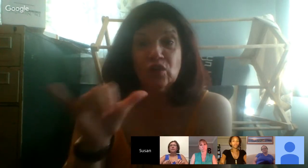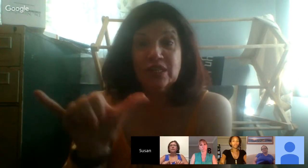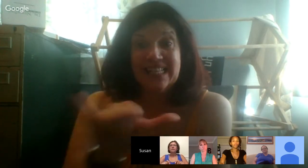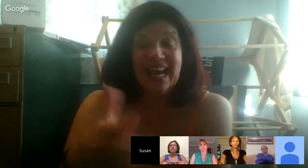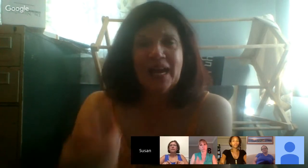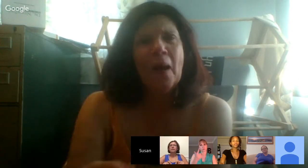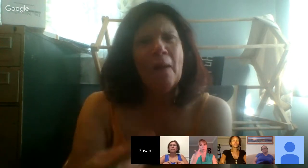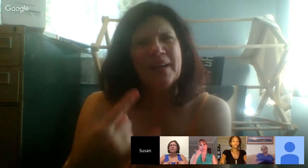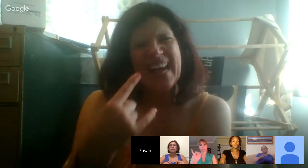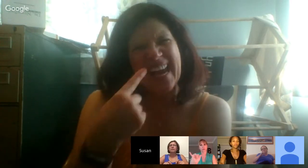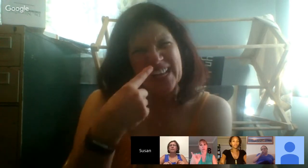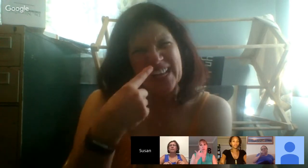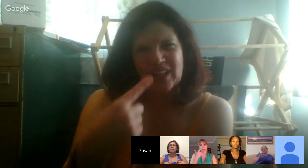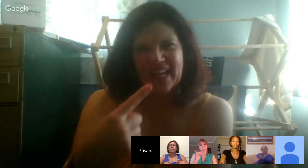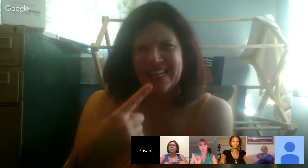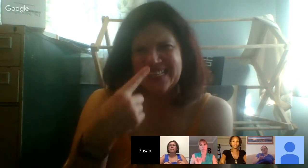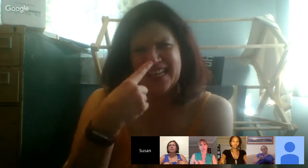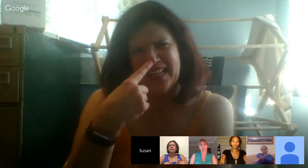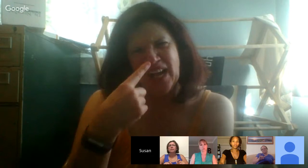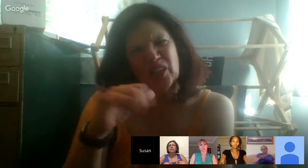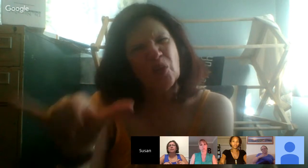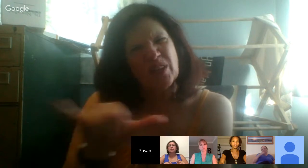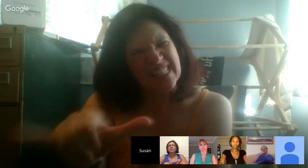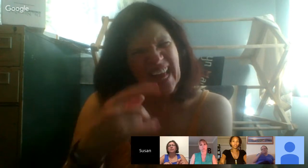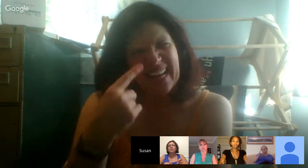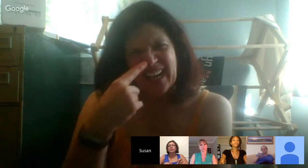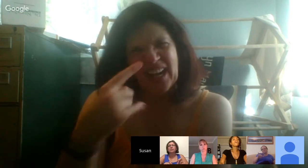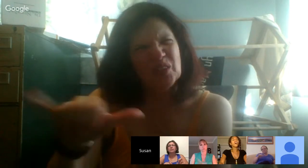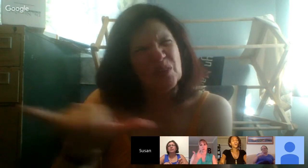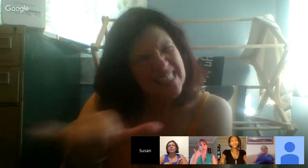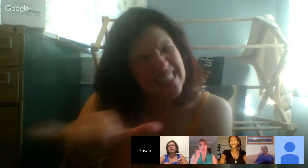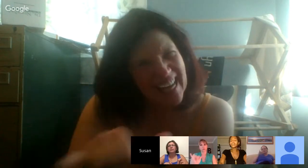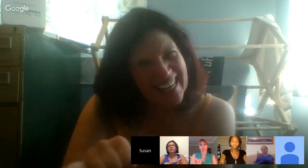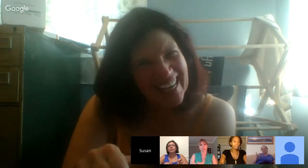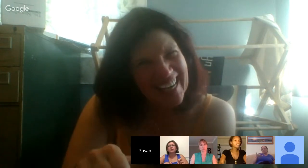like, but he looked like he did looks like.